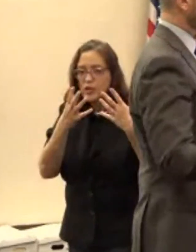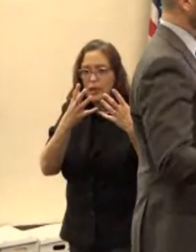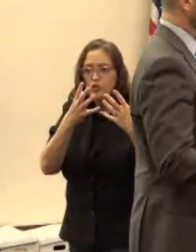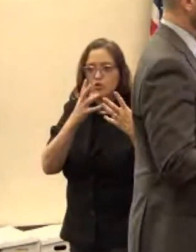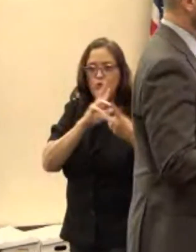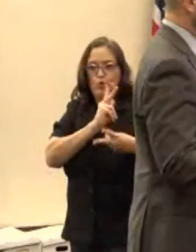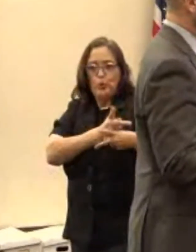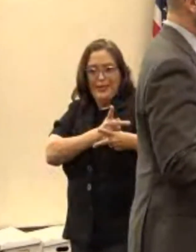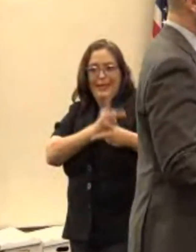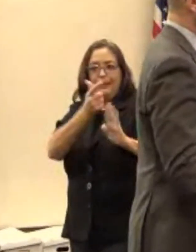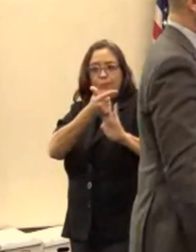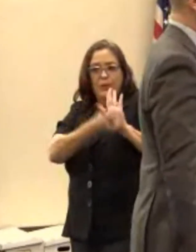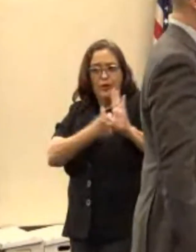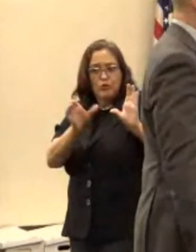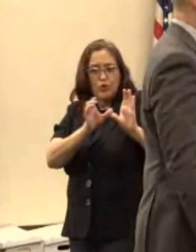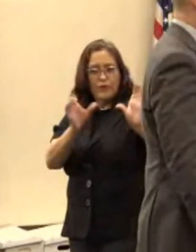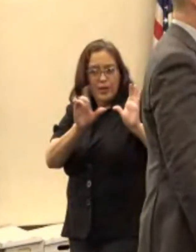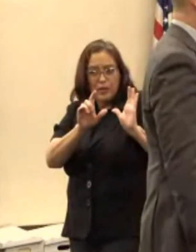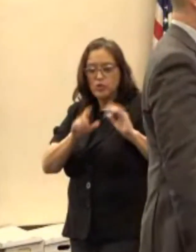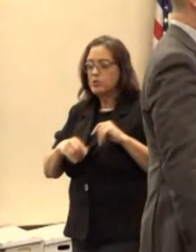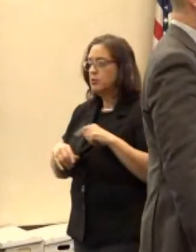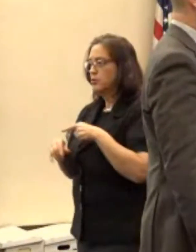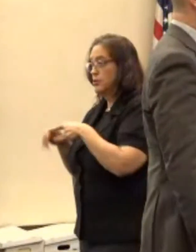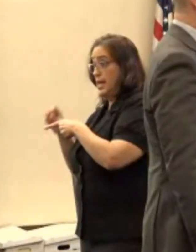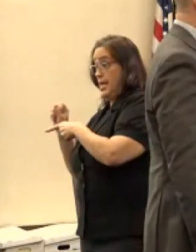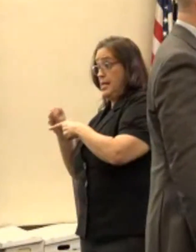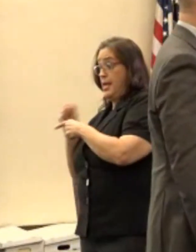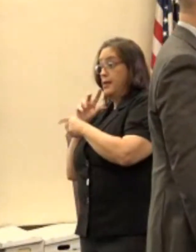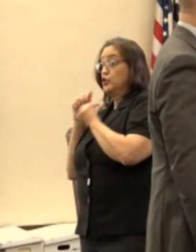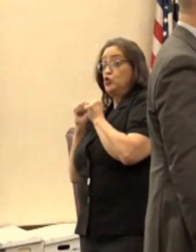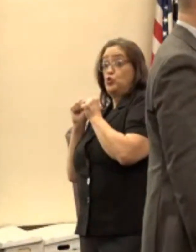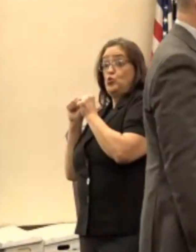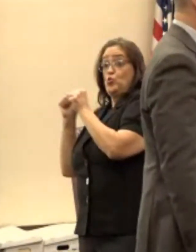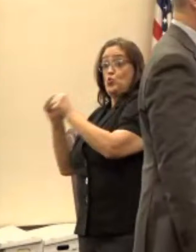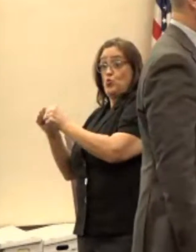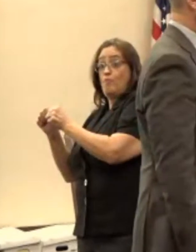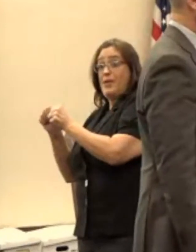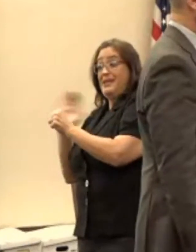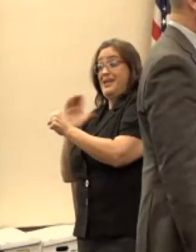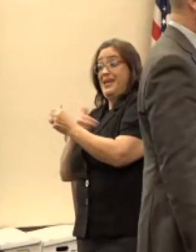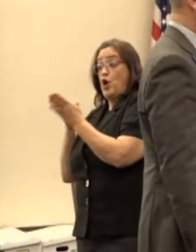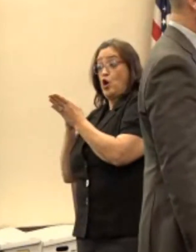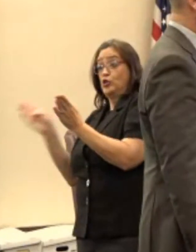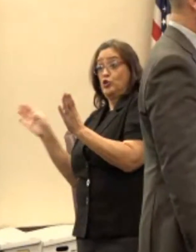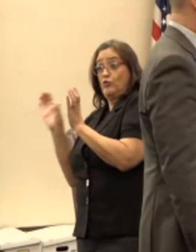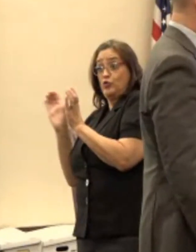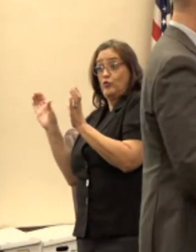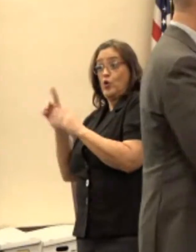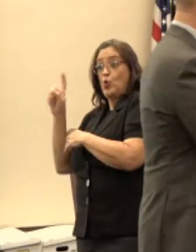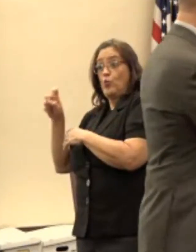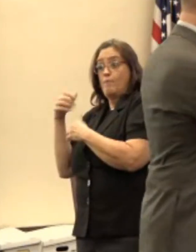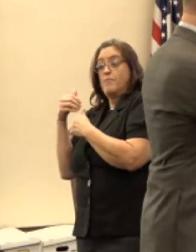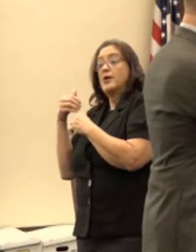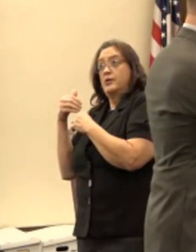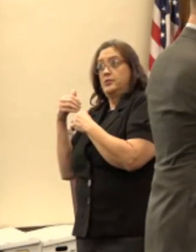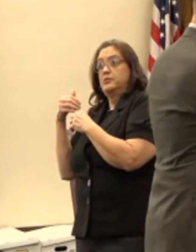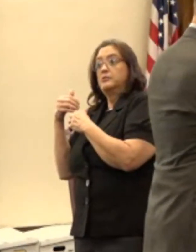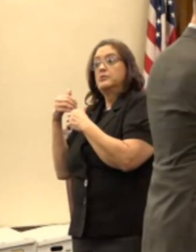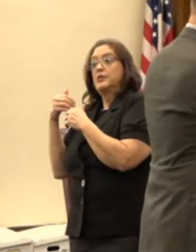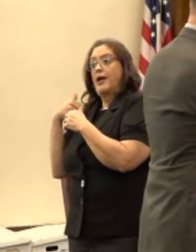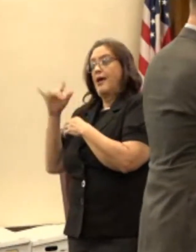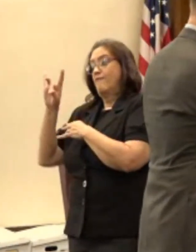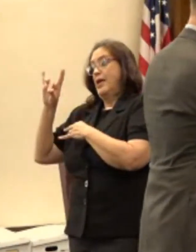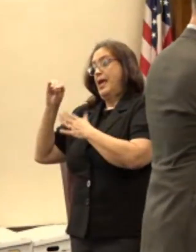certificate? Yes, to maintain our generalist certification, we have to have 80 hours of CEUs